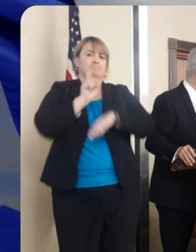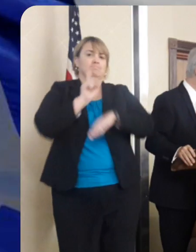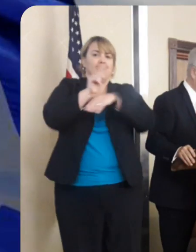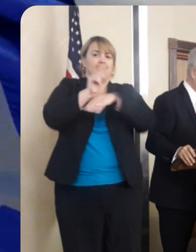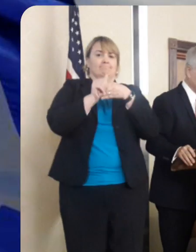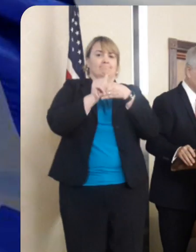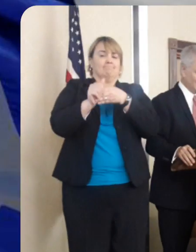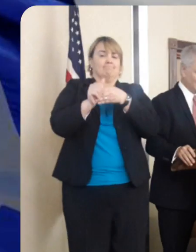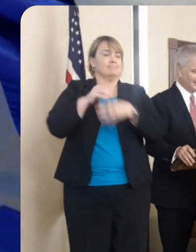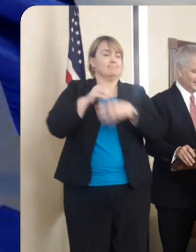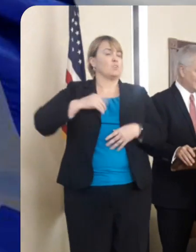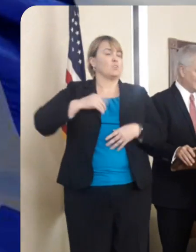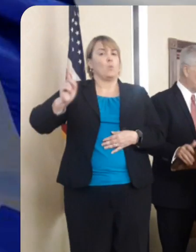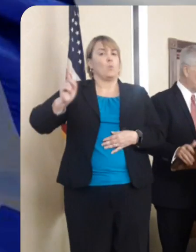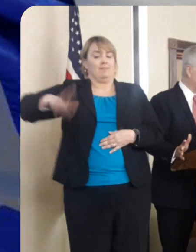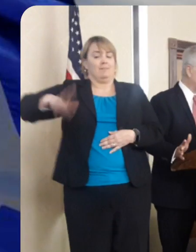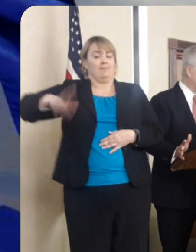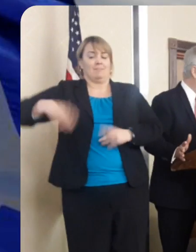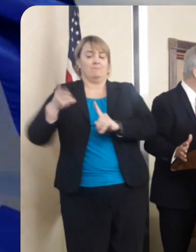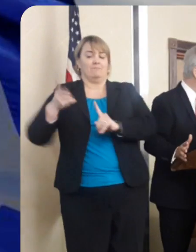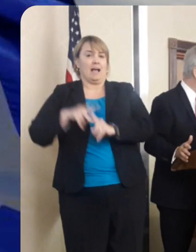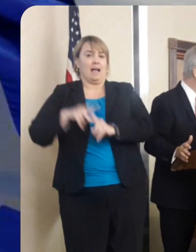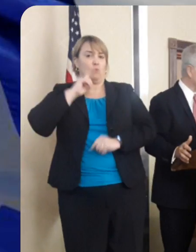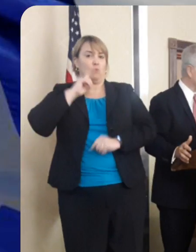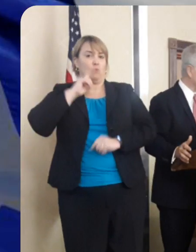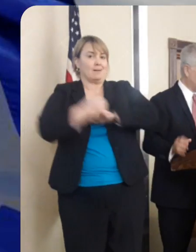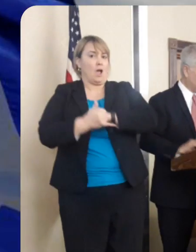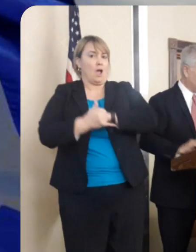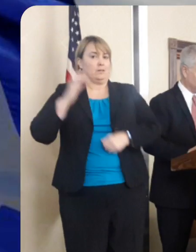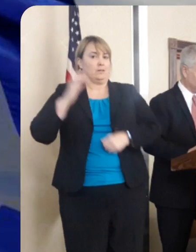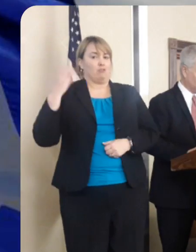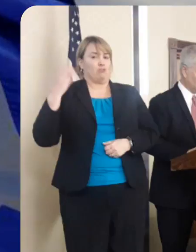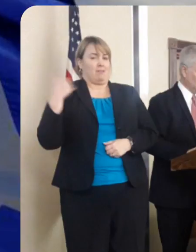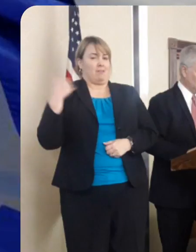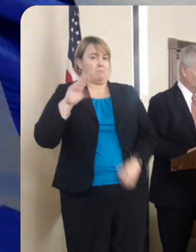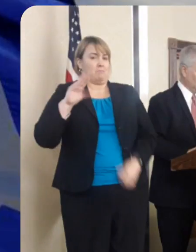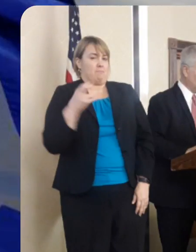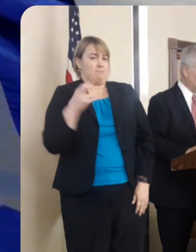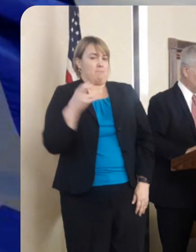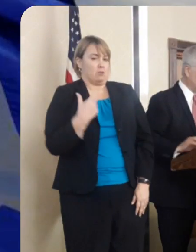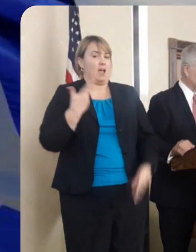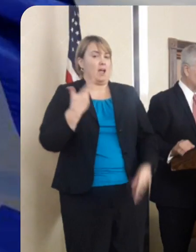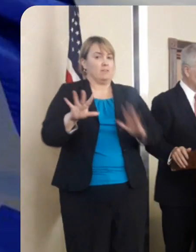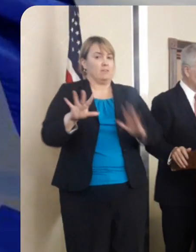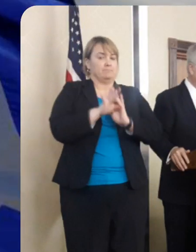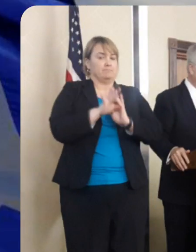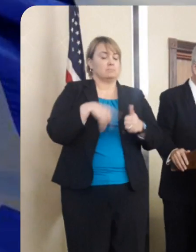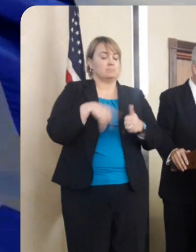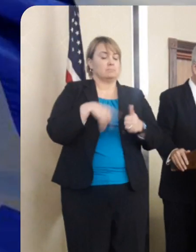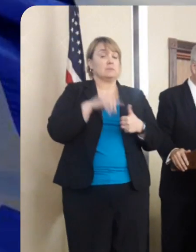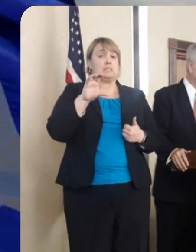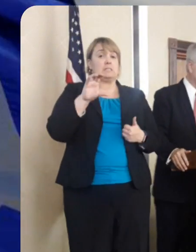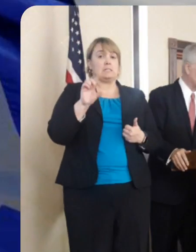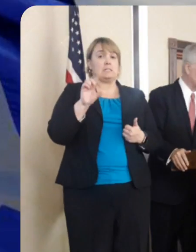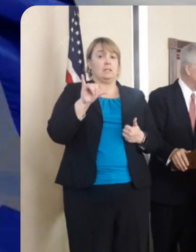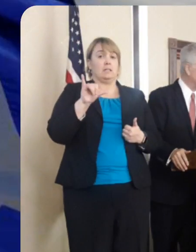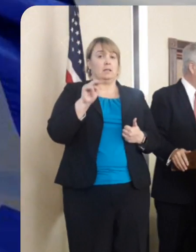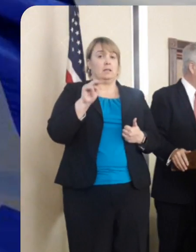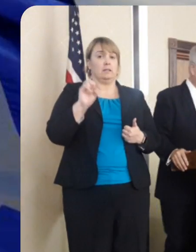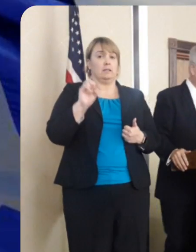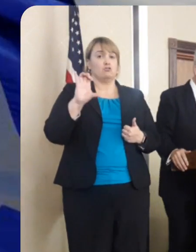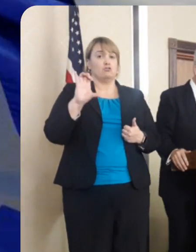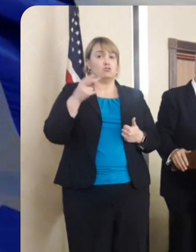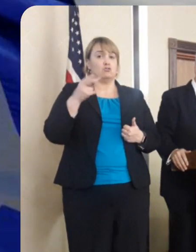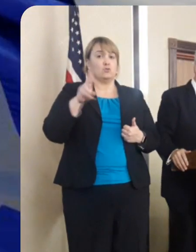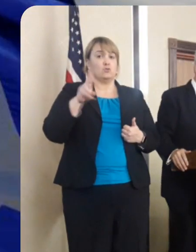election. I've appointed the following and asked for your ratification. I appointed Celine Schumacher to serve as chair in Dowling